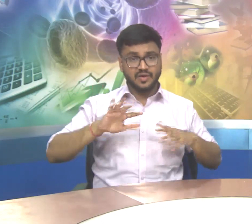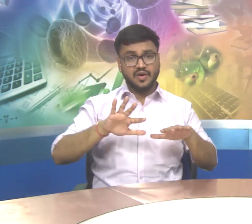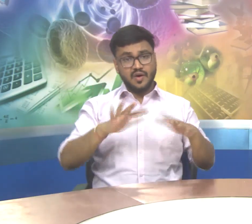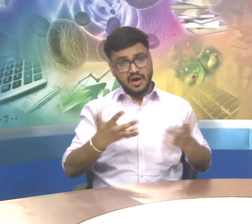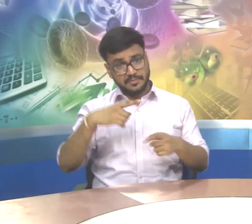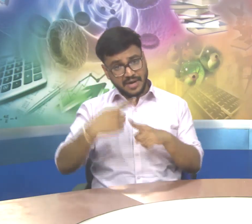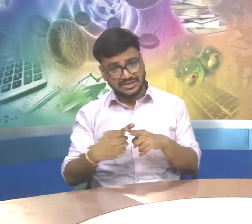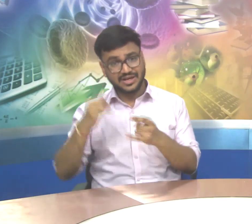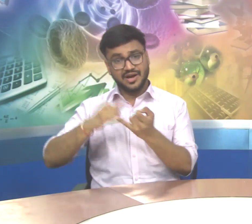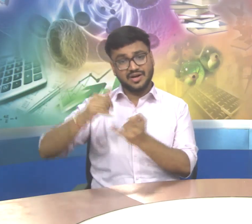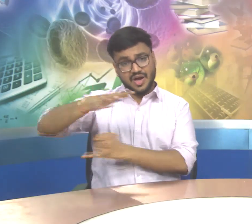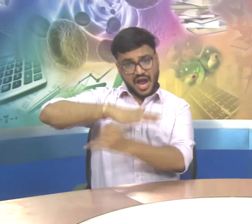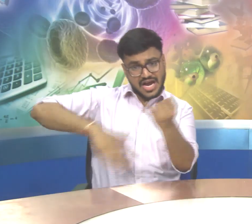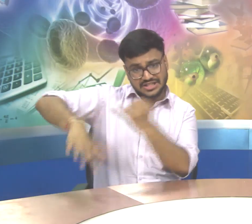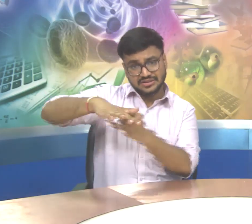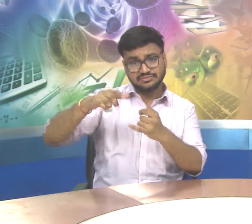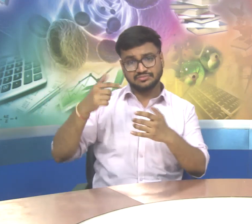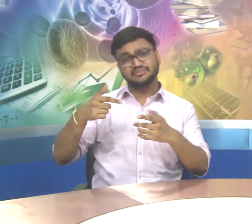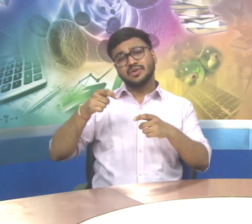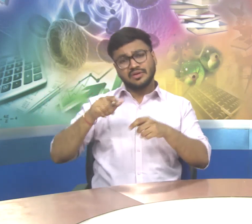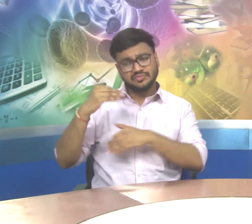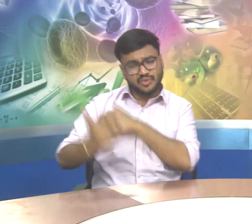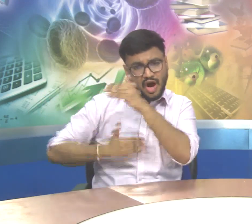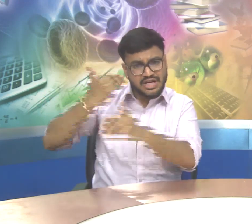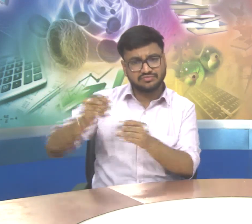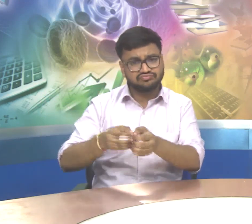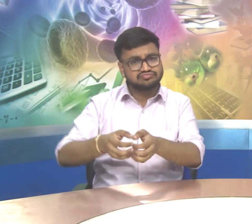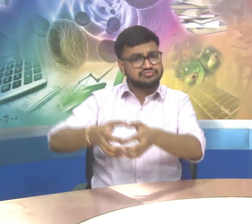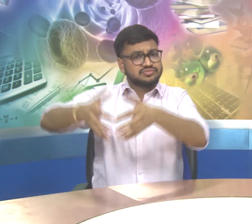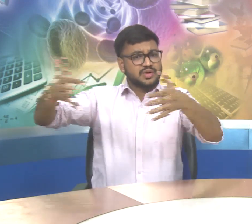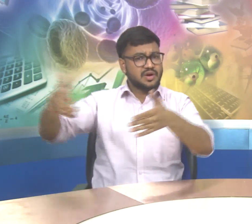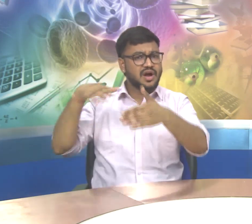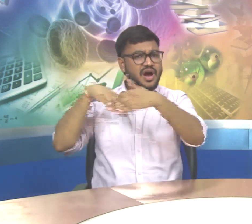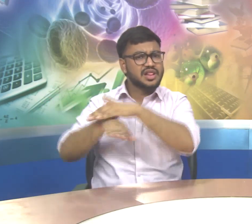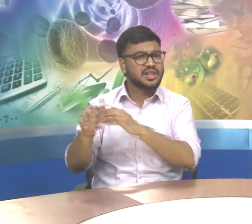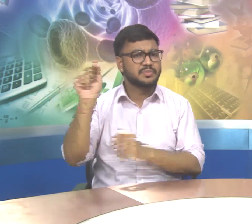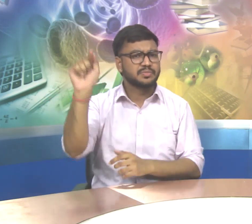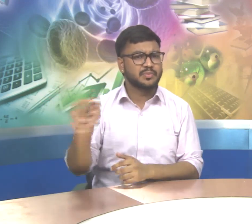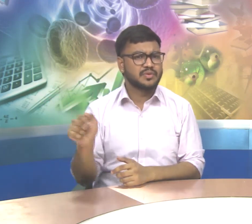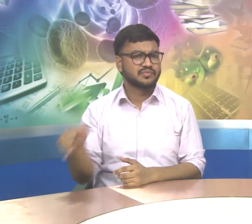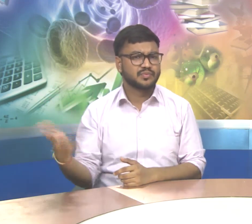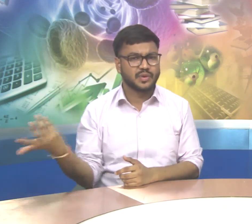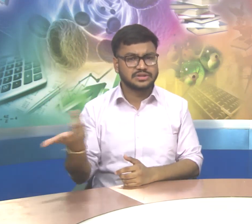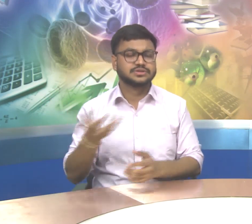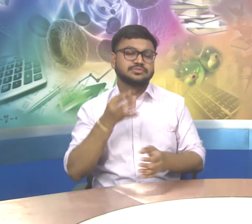And also can describe the tools used by primitive humans and discovery of